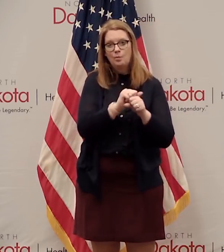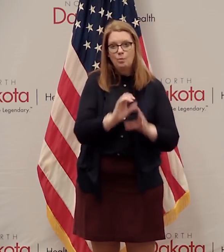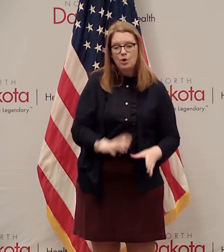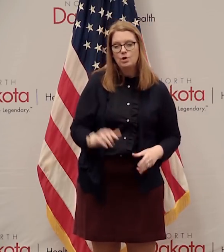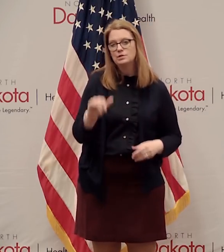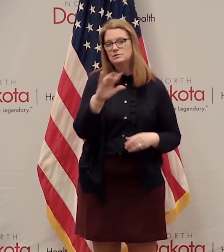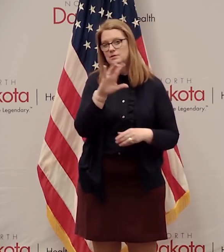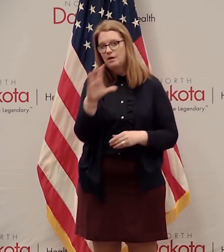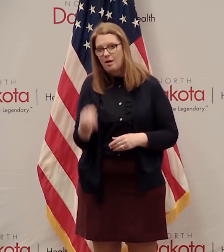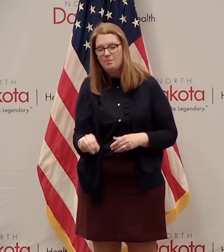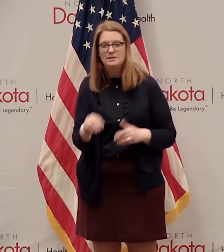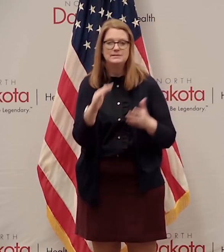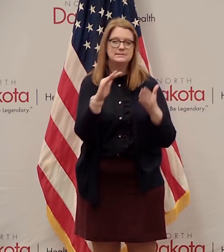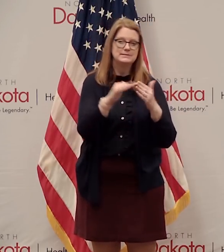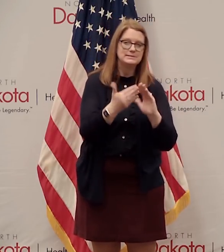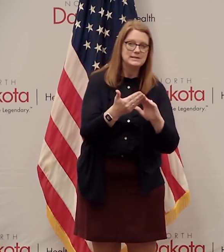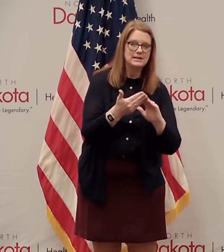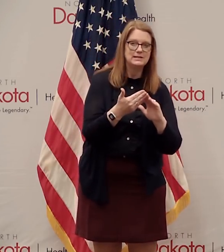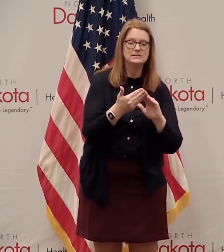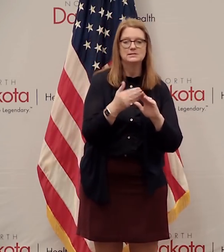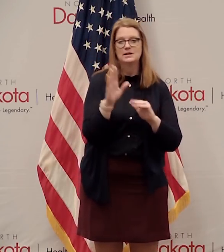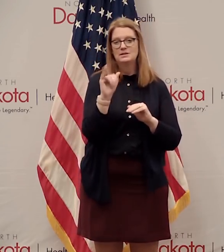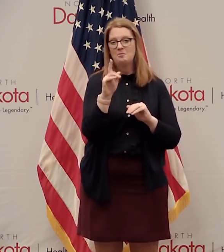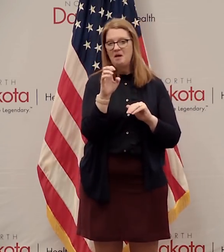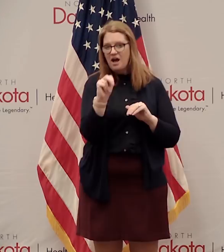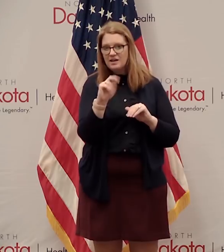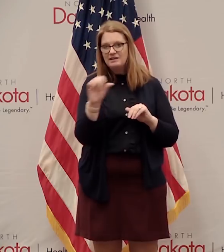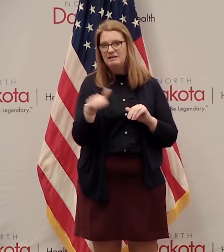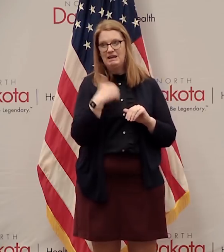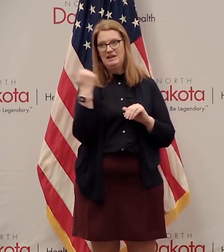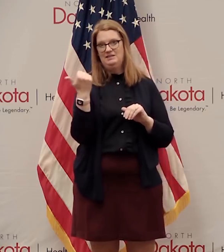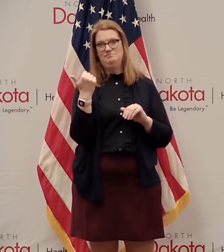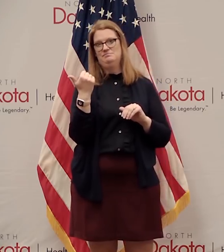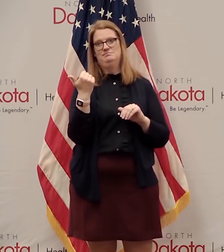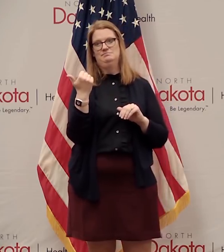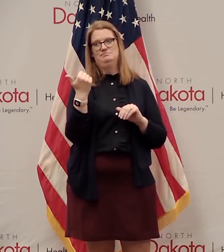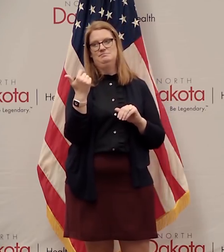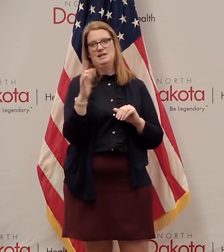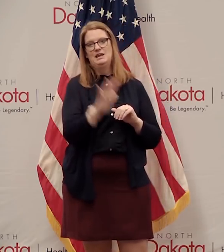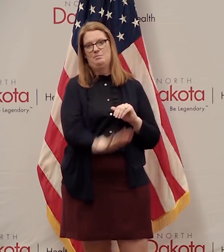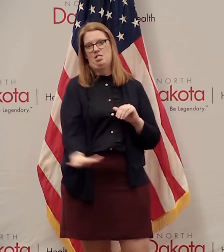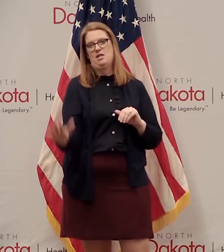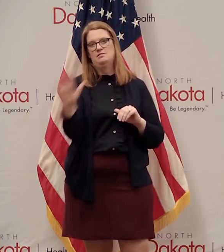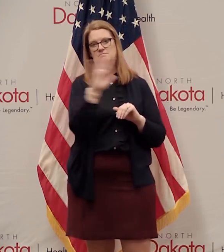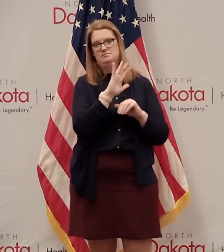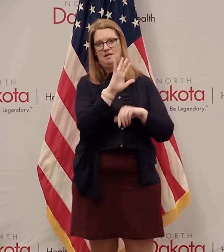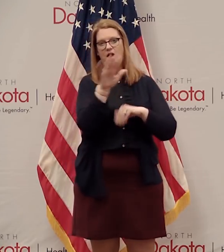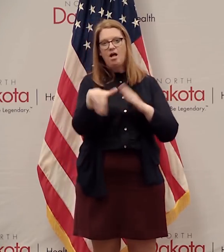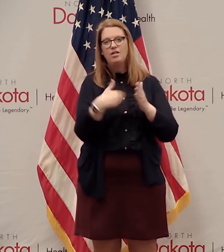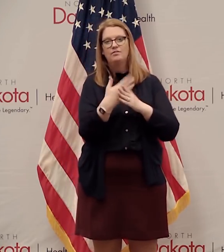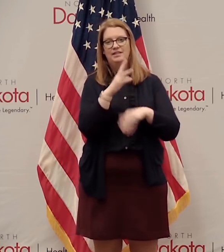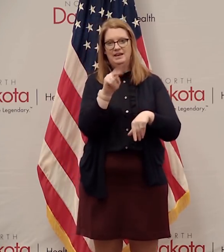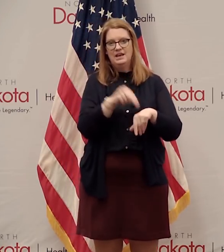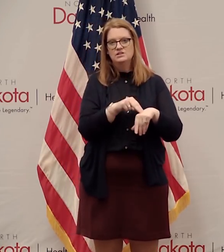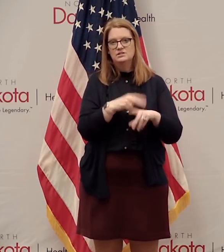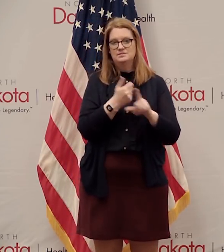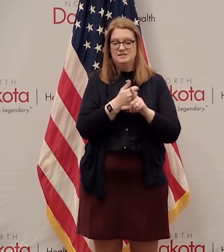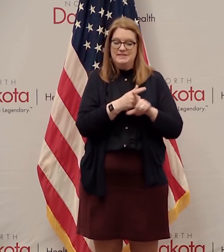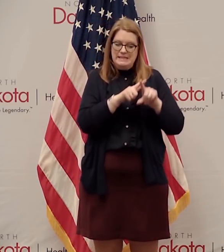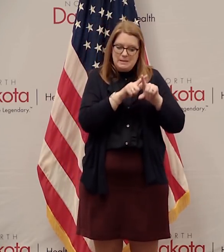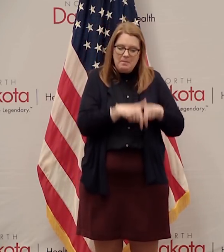companies, and on cities in the Bakken and any place else in the nation that we're highly dependent on